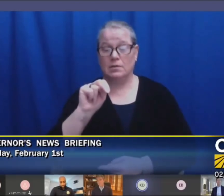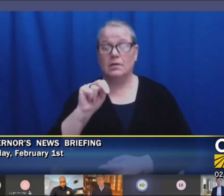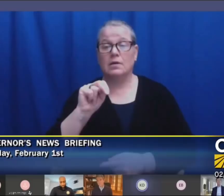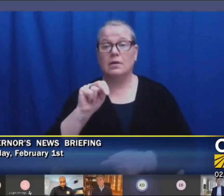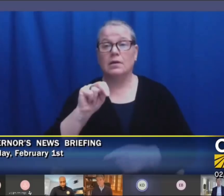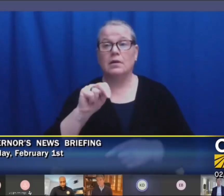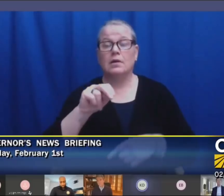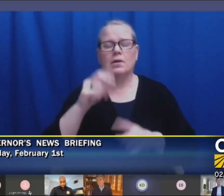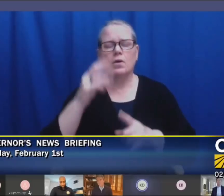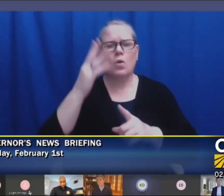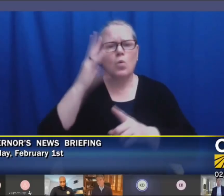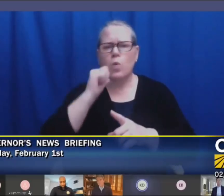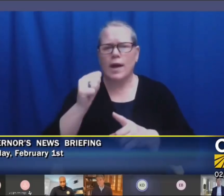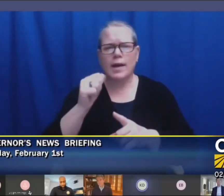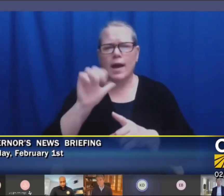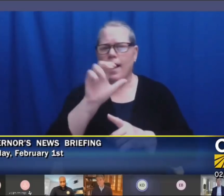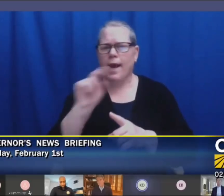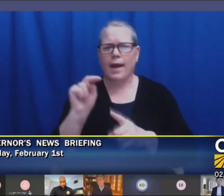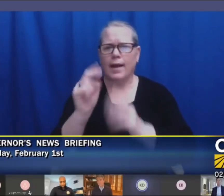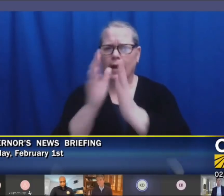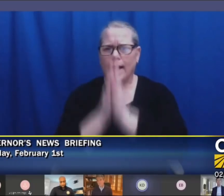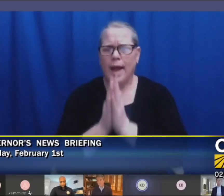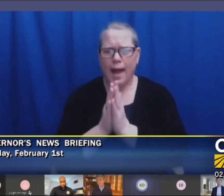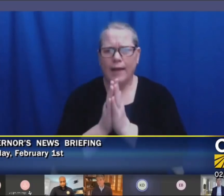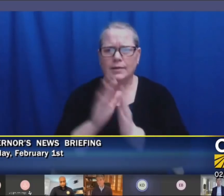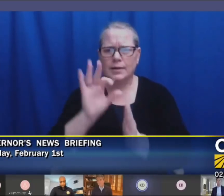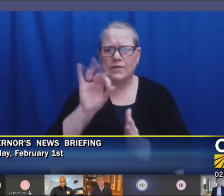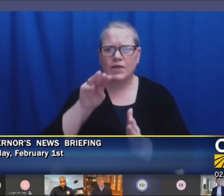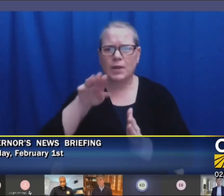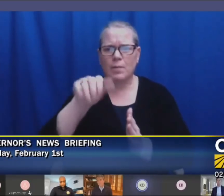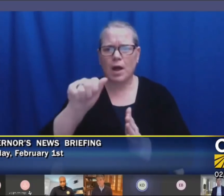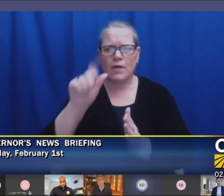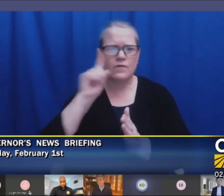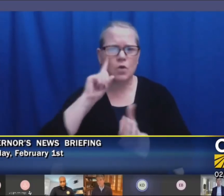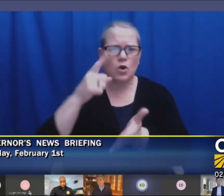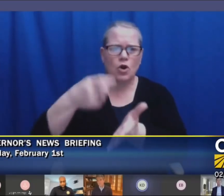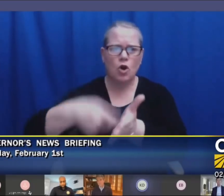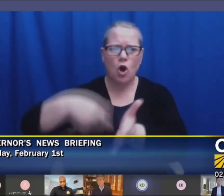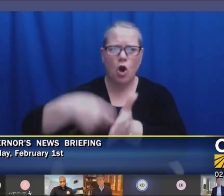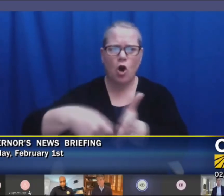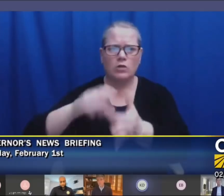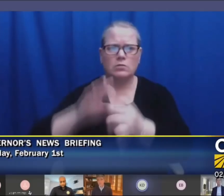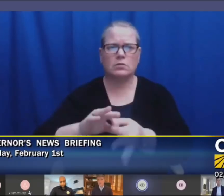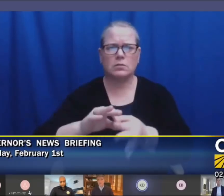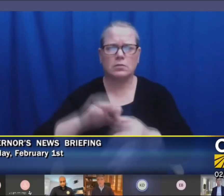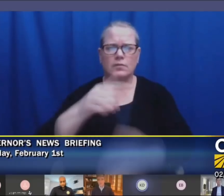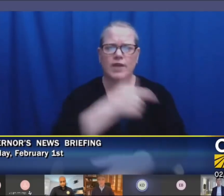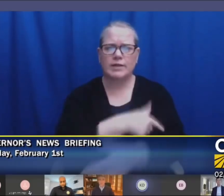FEMA to reimburse Connecticut's vaccine distribution costs.